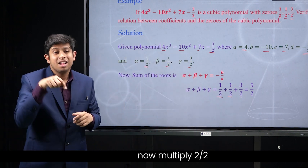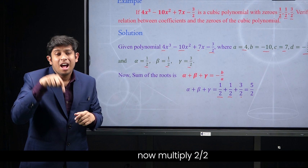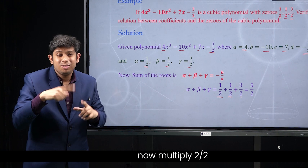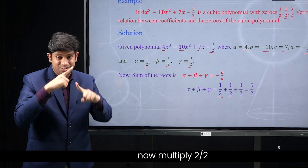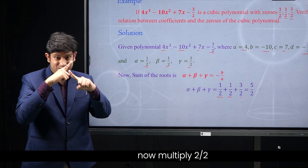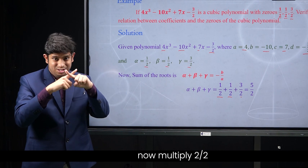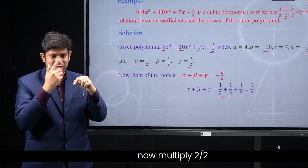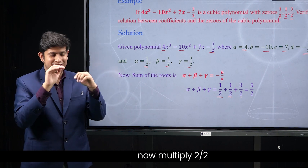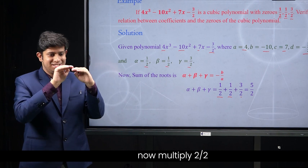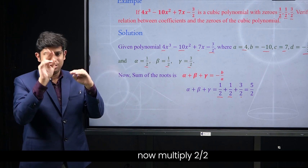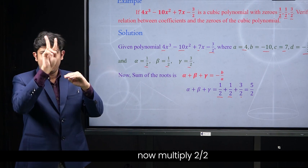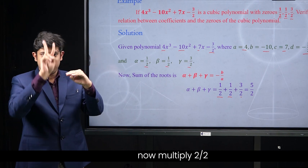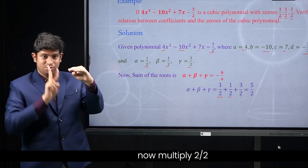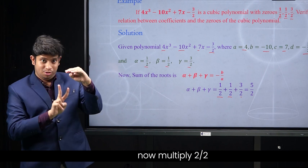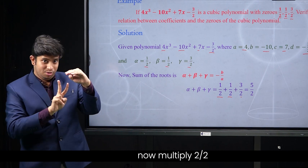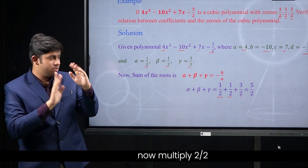Now multiply 2 by 2.